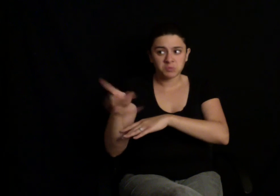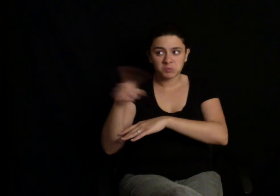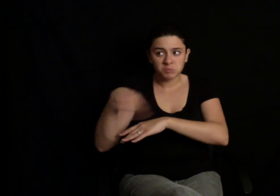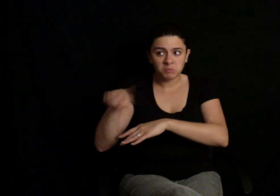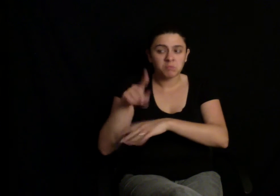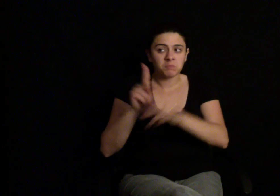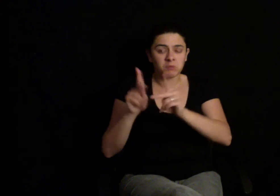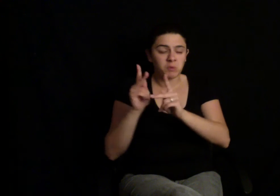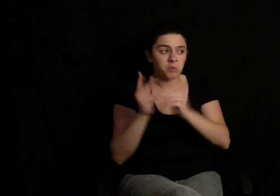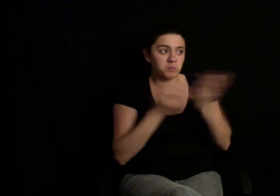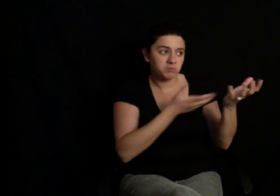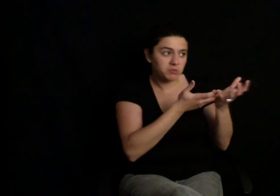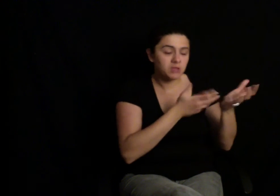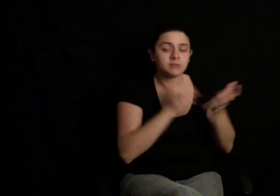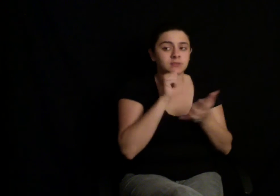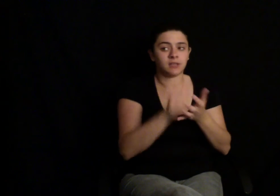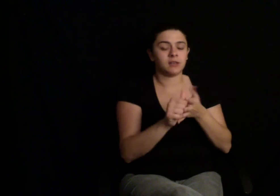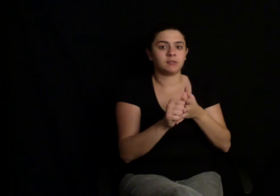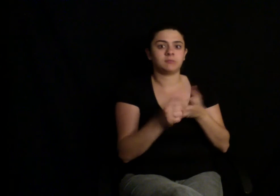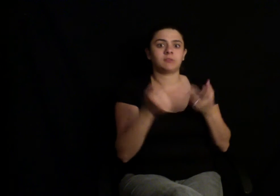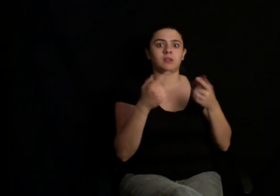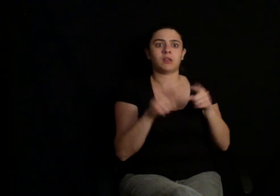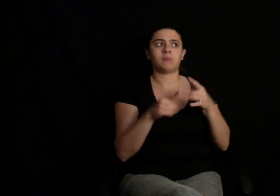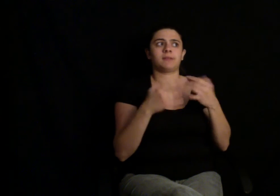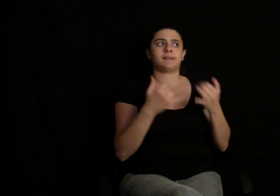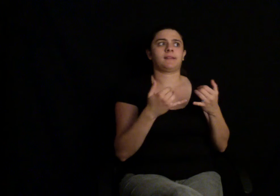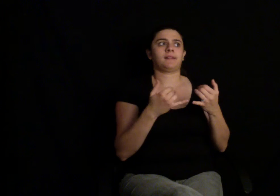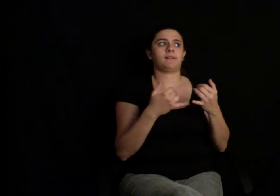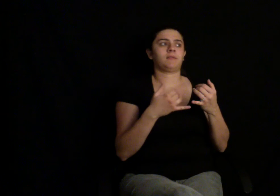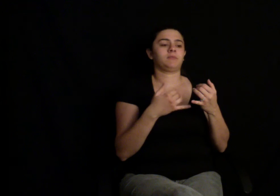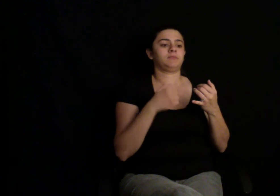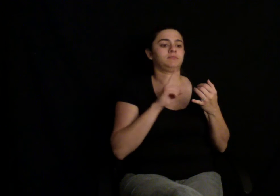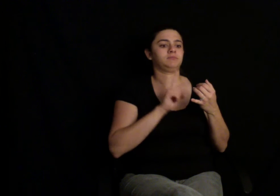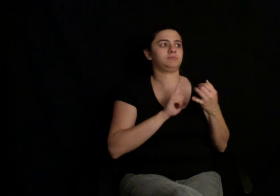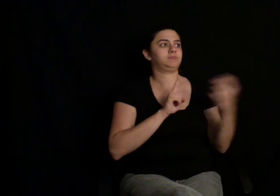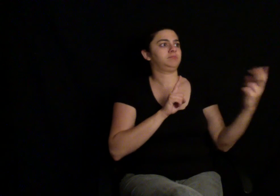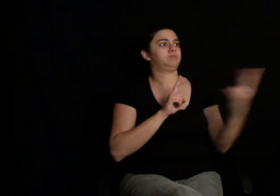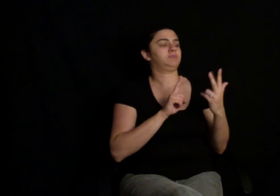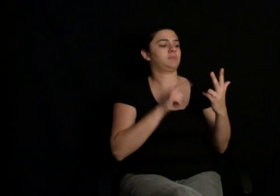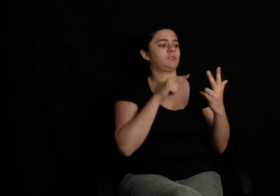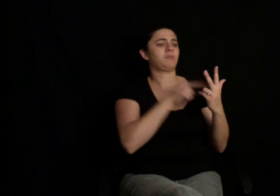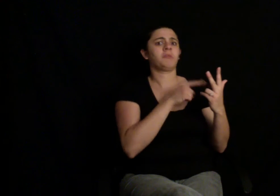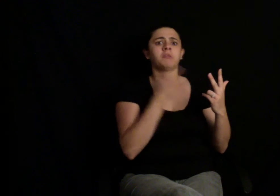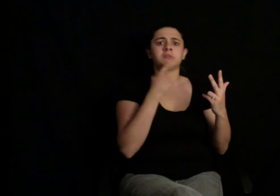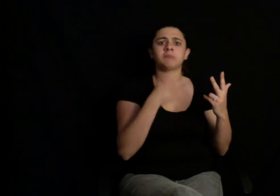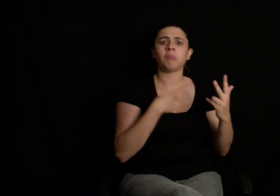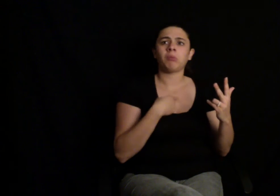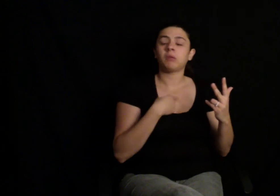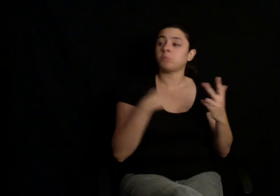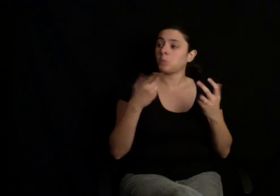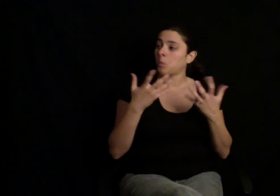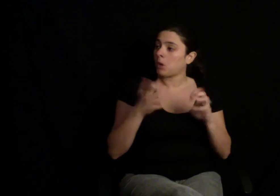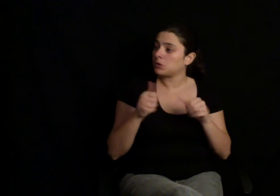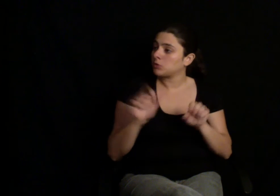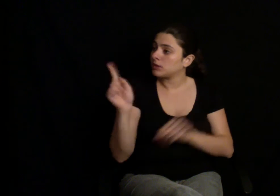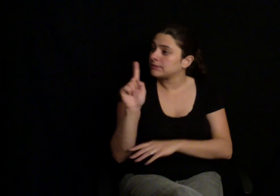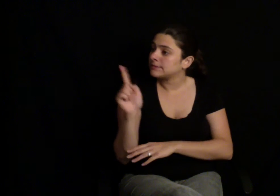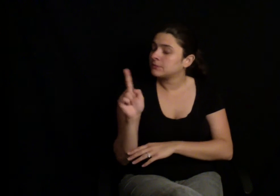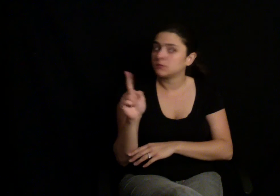was like, "Hey, do you want to do something?" I'm like, "Sure." And honestly, I don't even